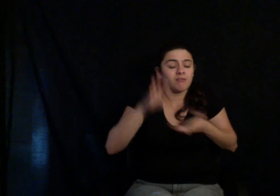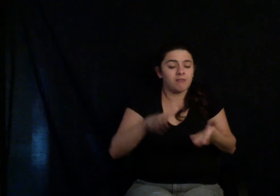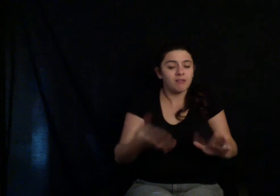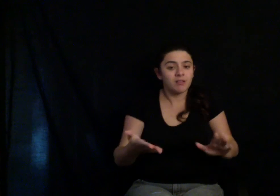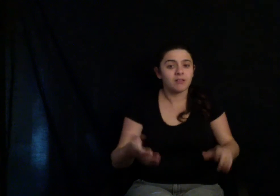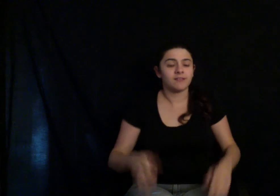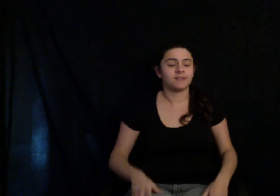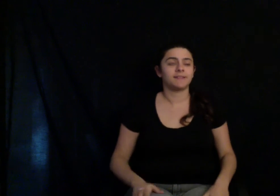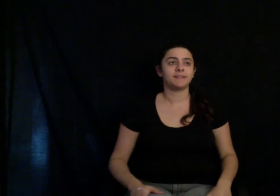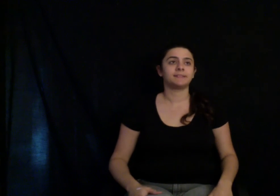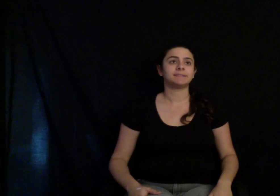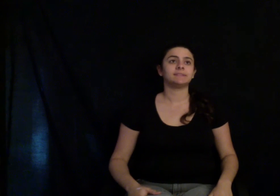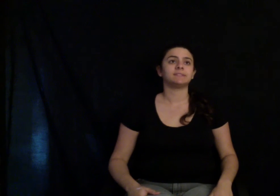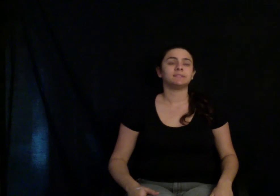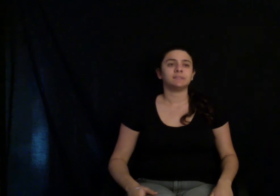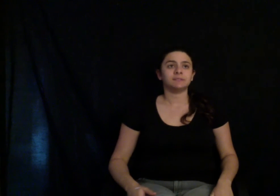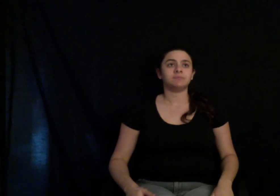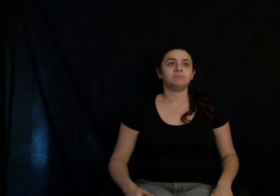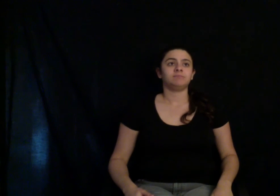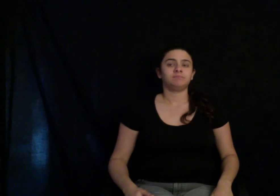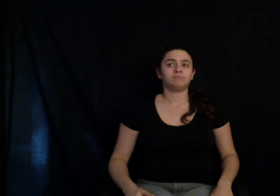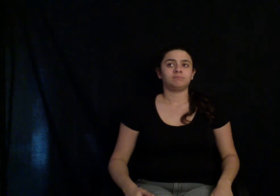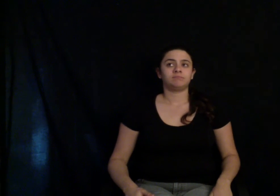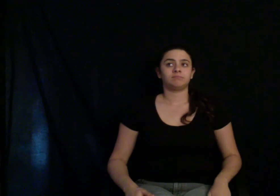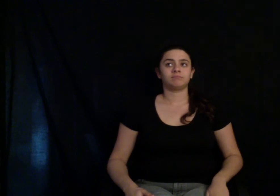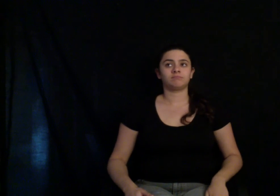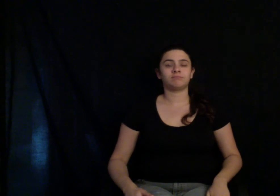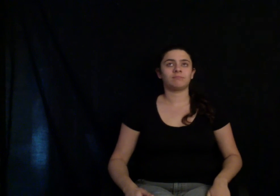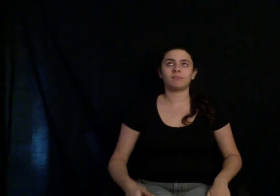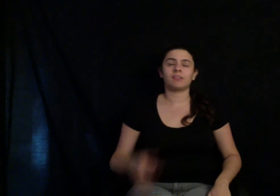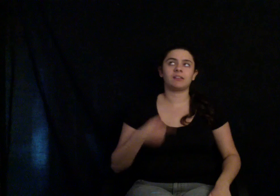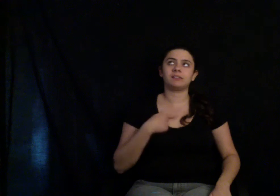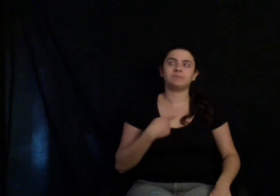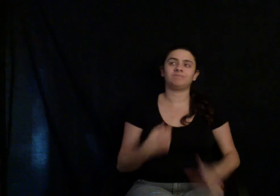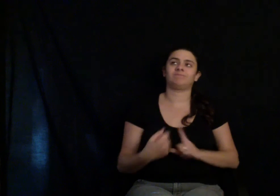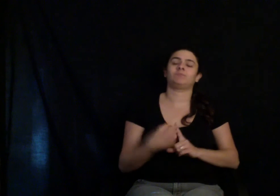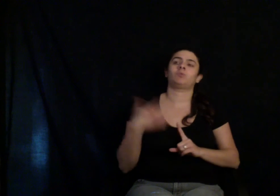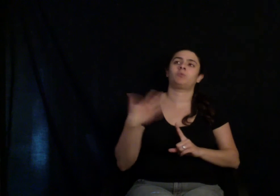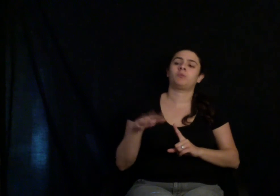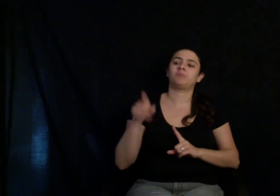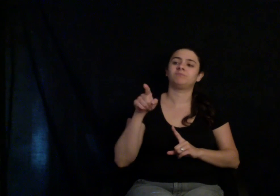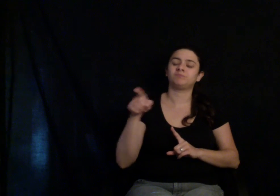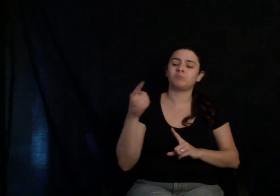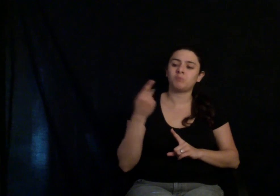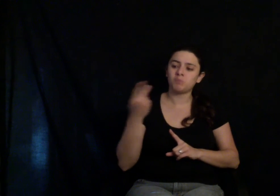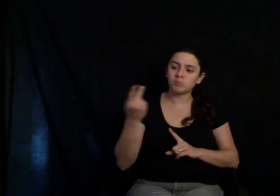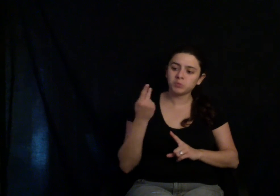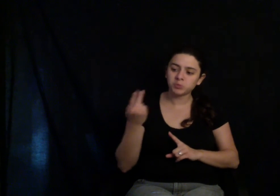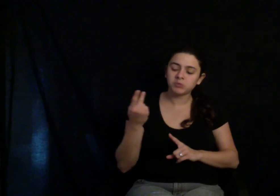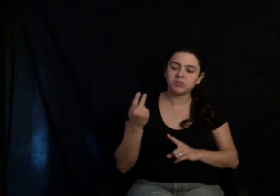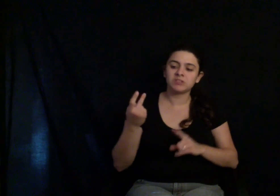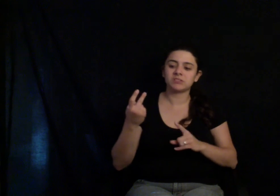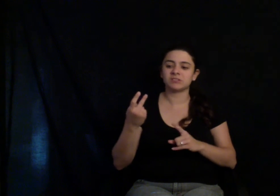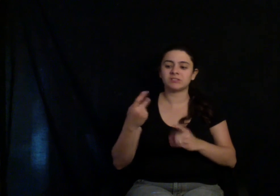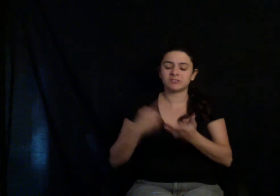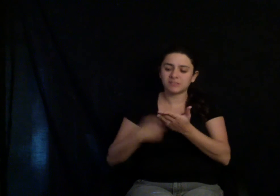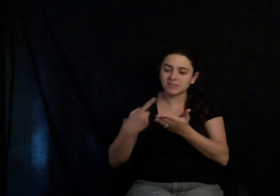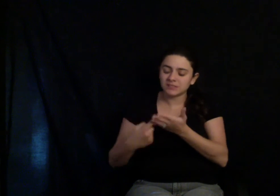that me and Jared were talking about this. And then he's the one who ended up dying in a fire. And that